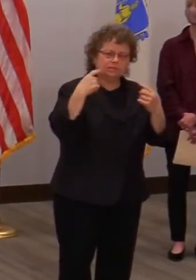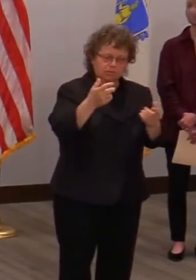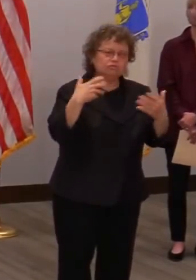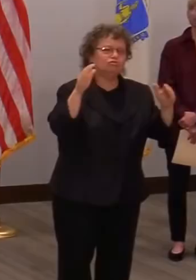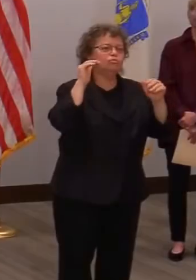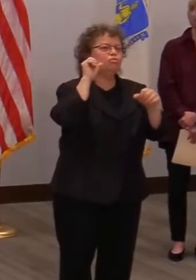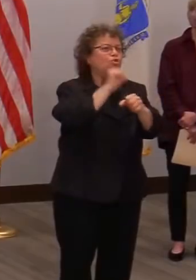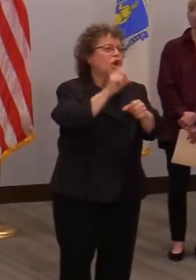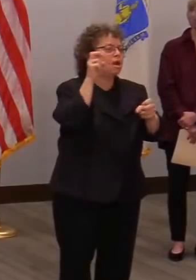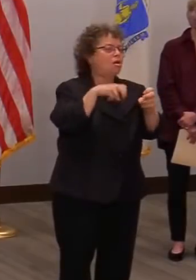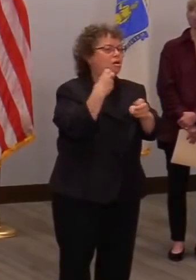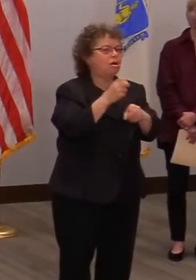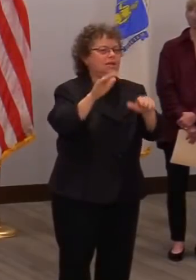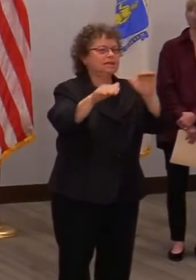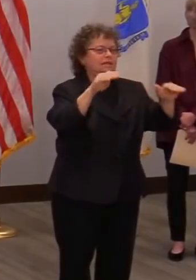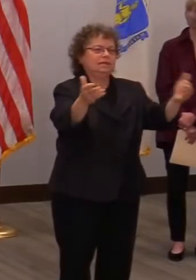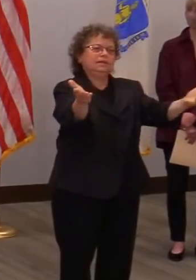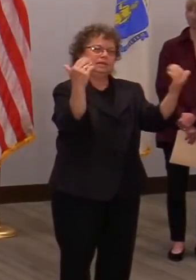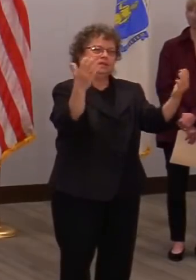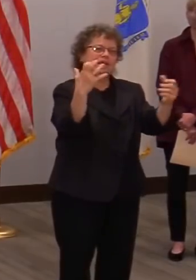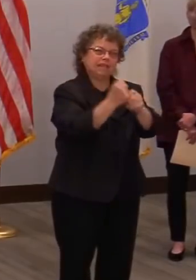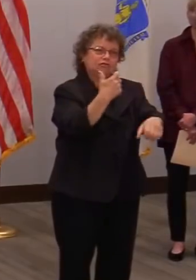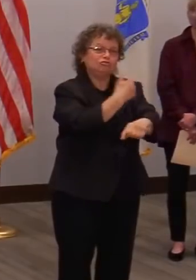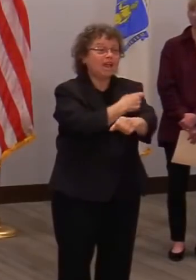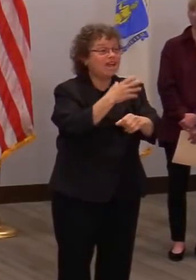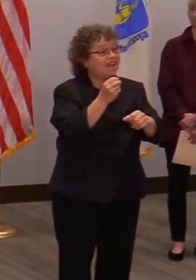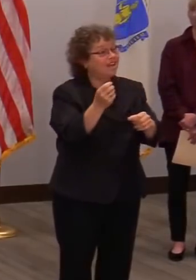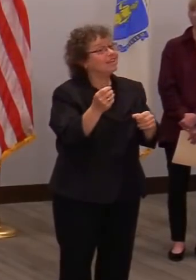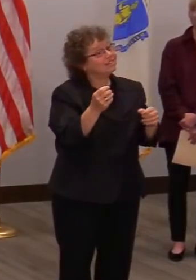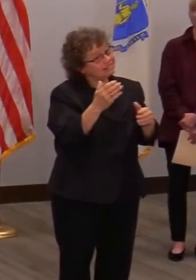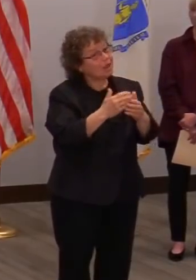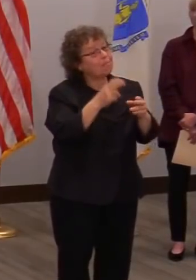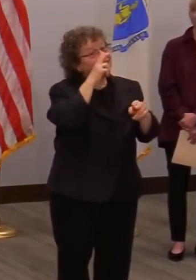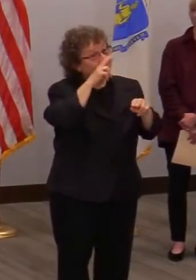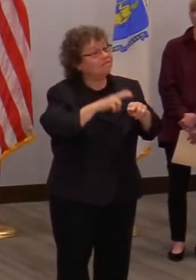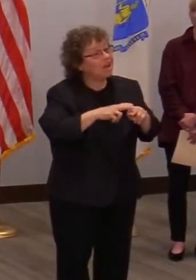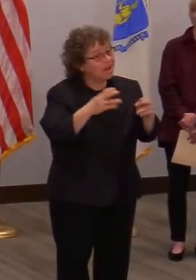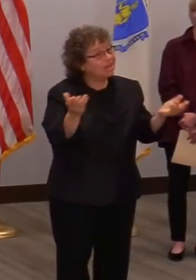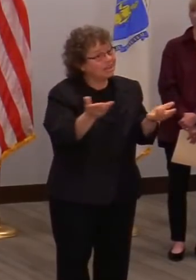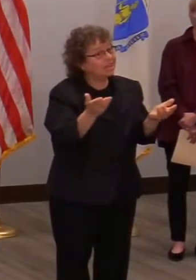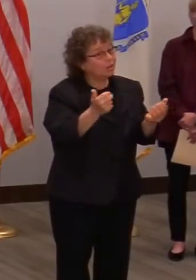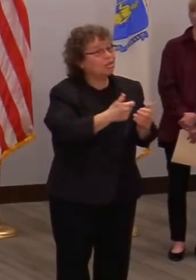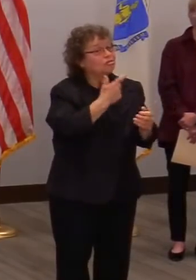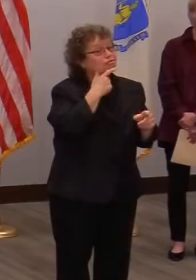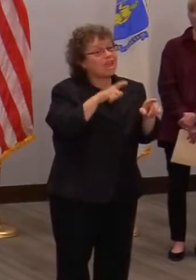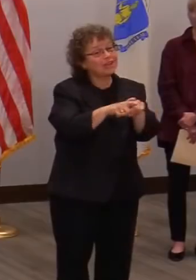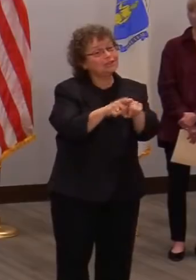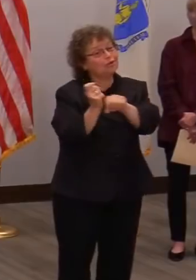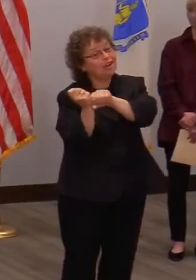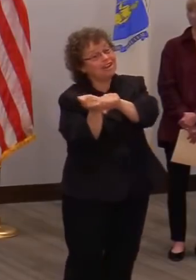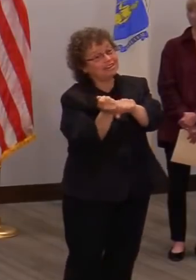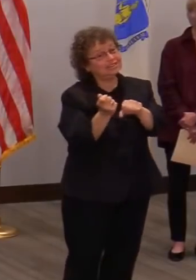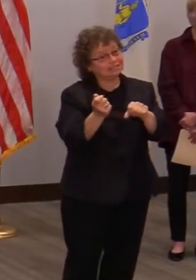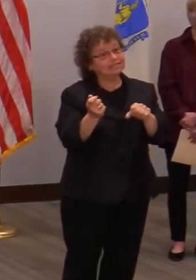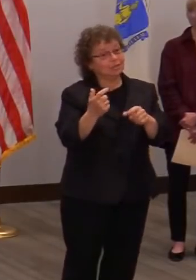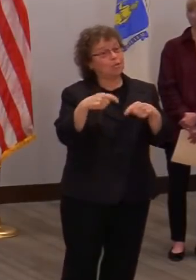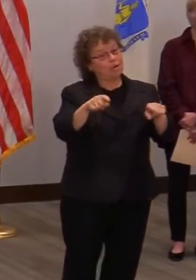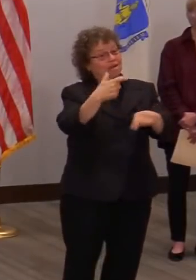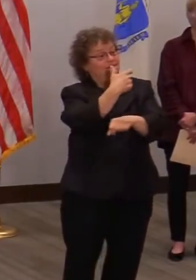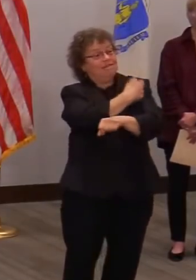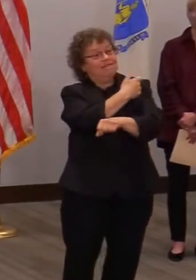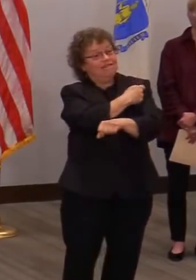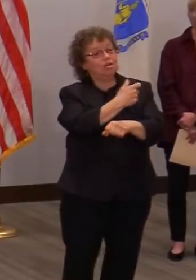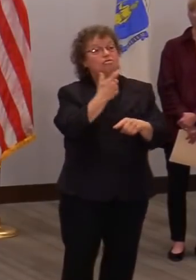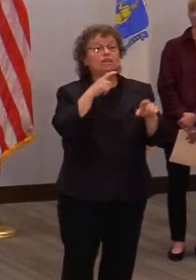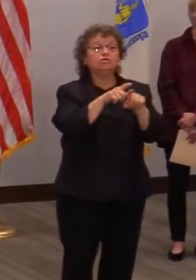shots. And have even tried to have a little fun with this one with the Red Sox while doing so. Red Sox Week at the Hynes